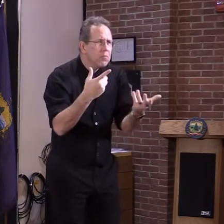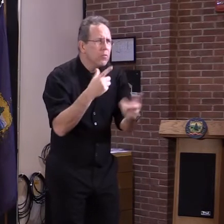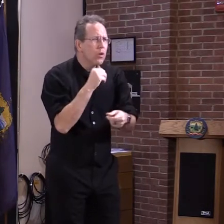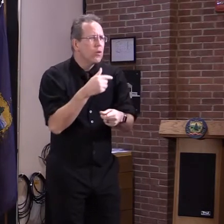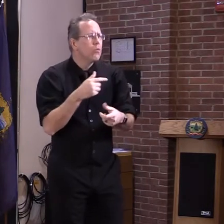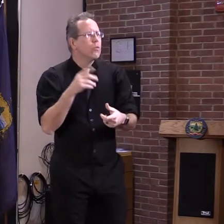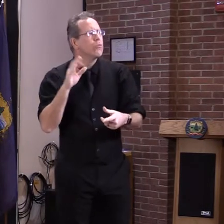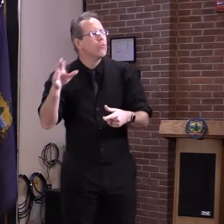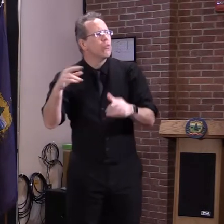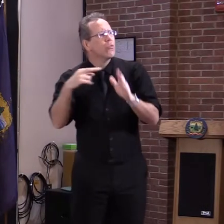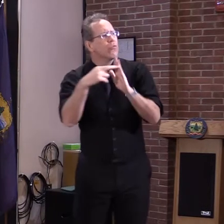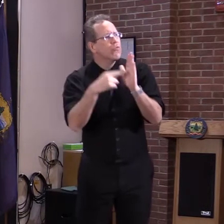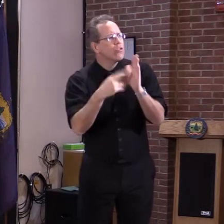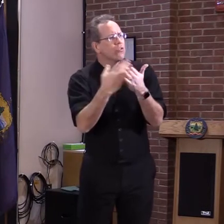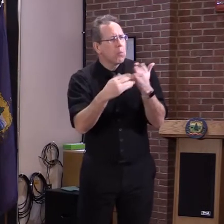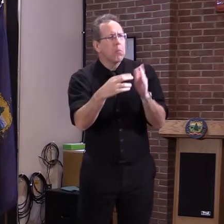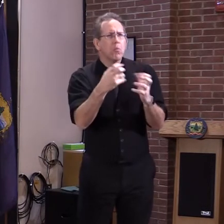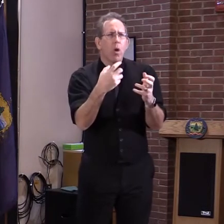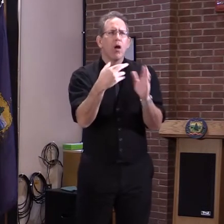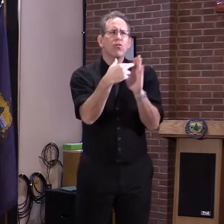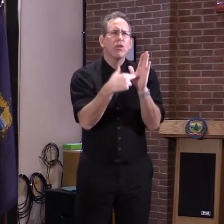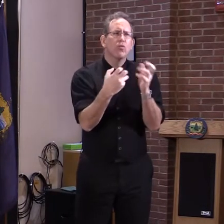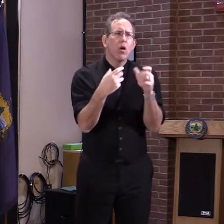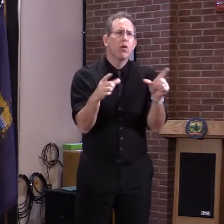in, as there has been in this current economy,